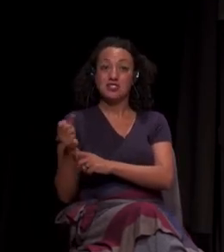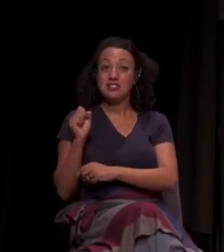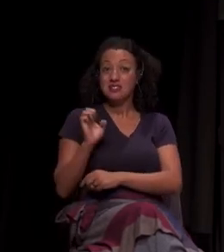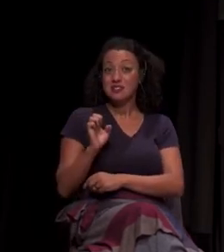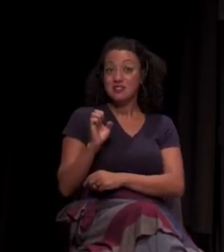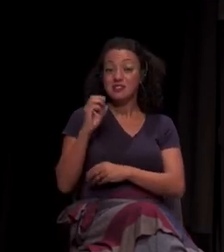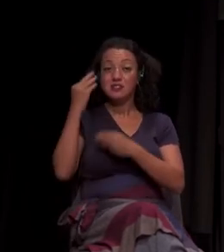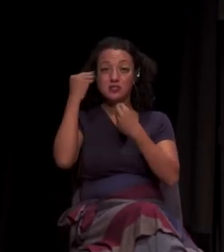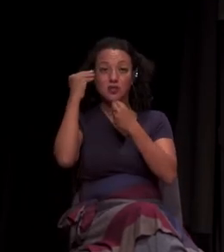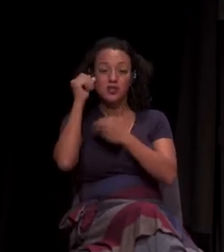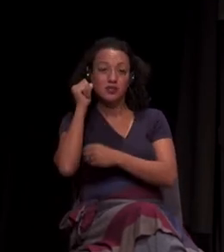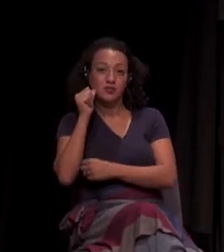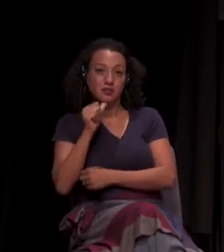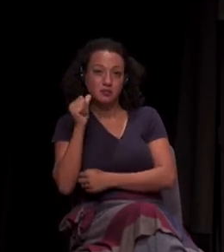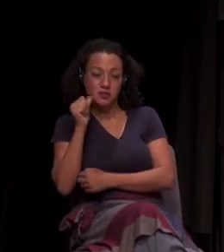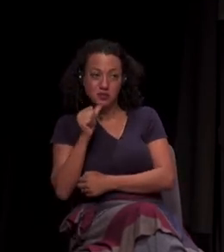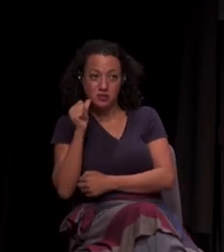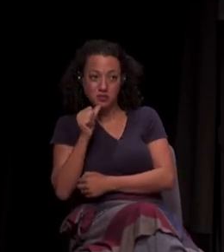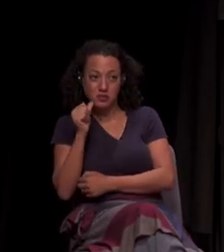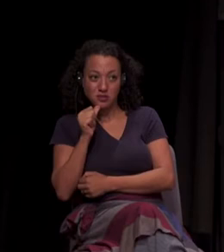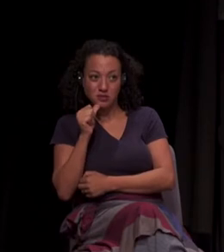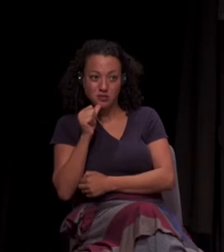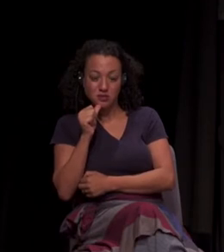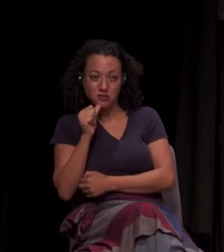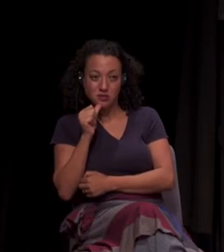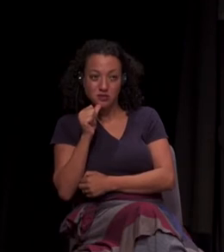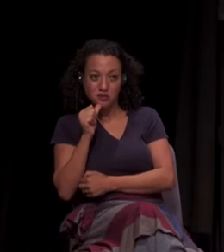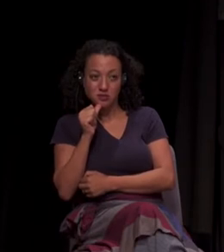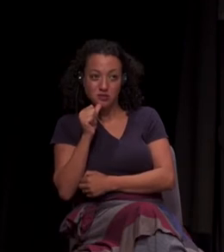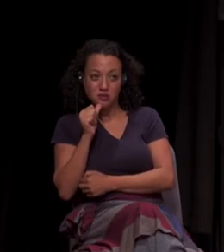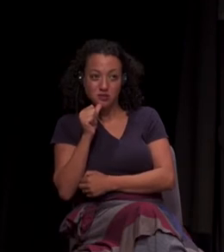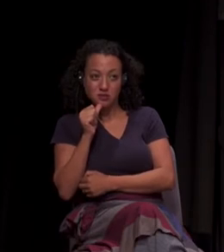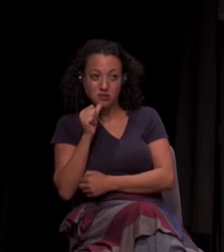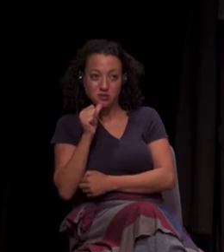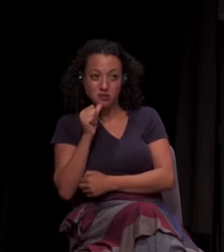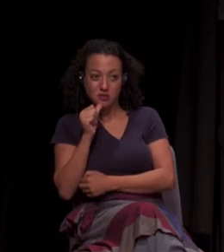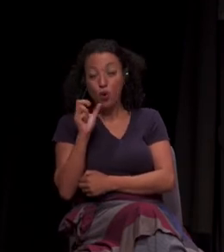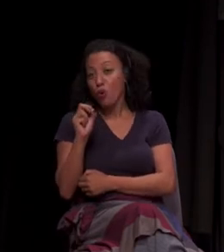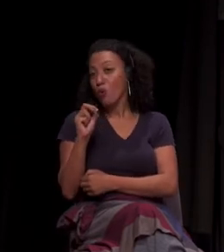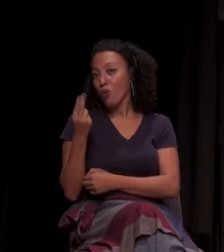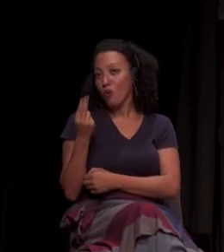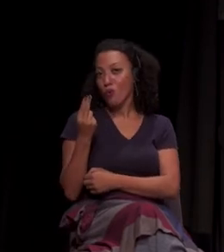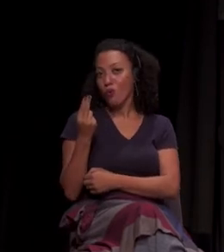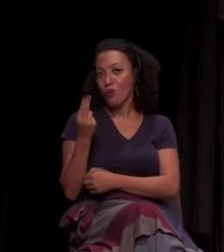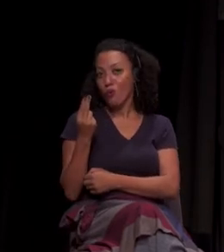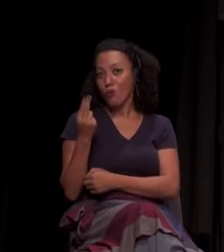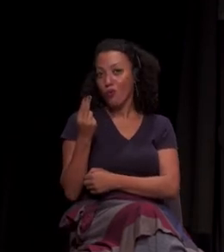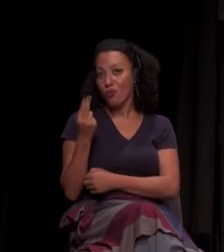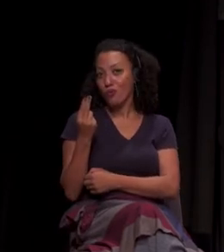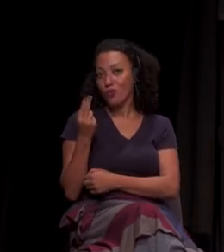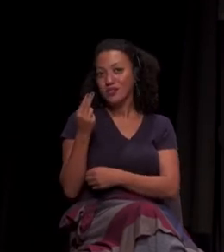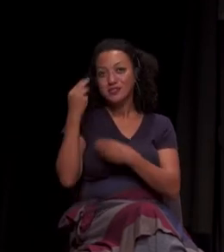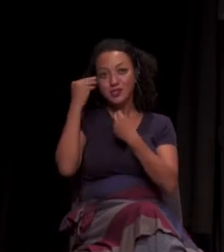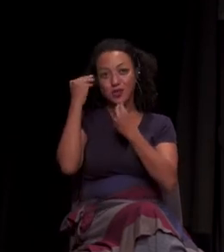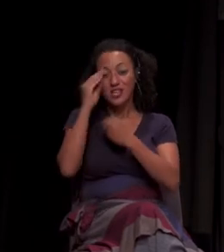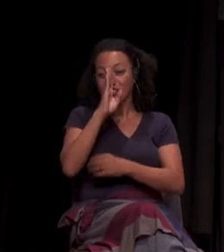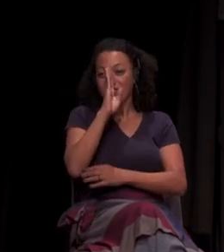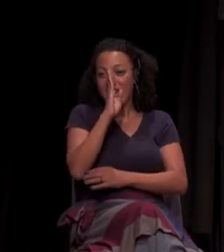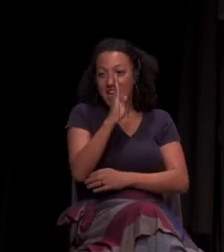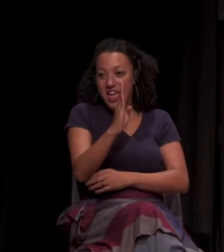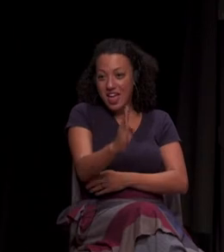or I should say heteronormative sexuality, is something that is generally accepted. Anything that goes beyond